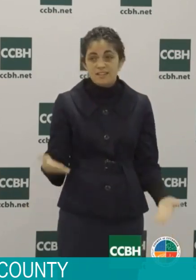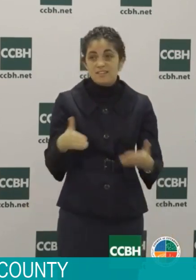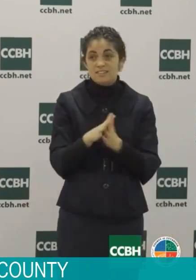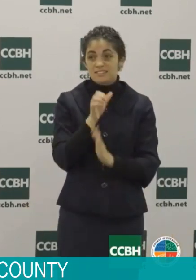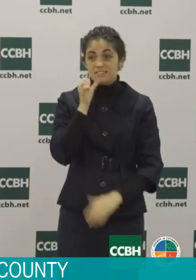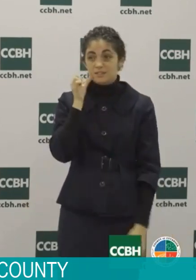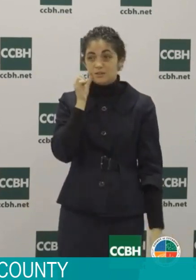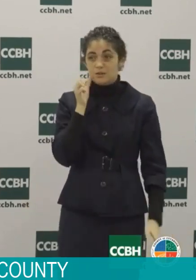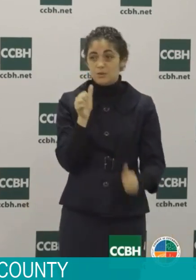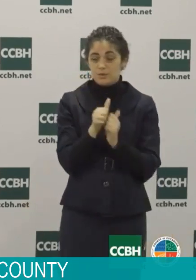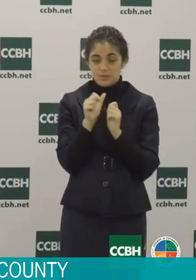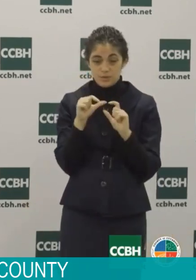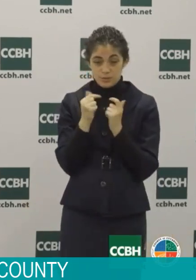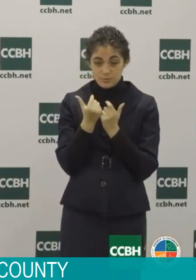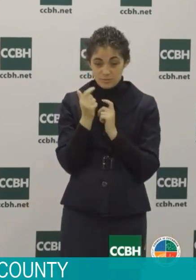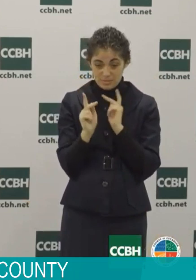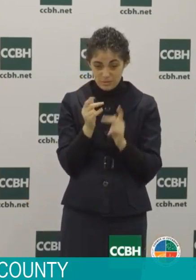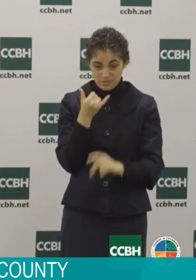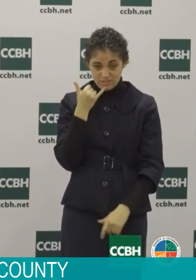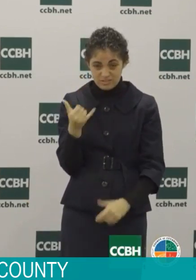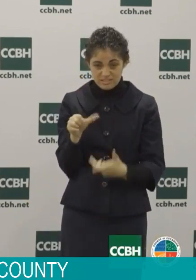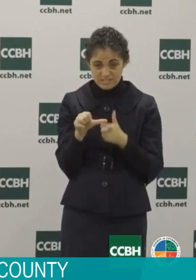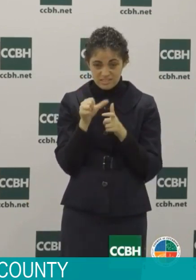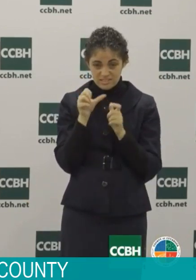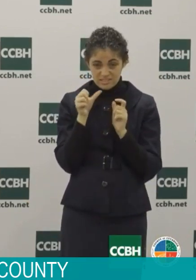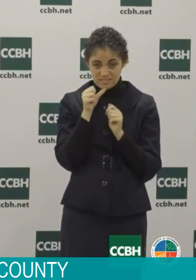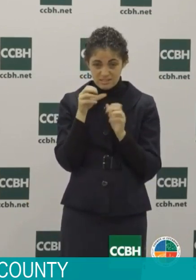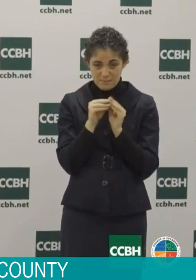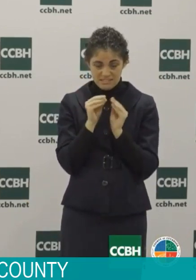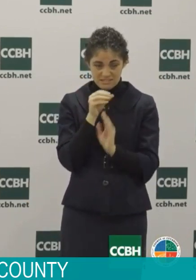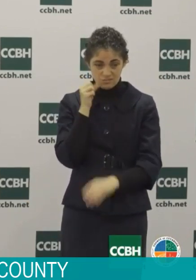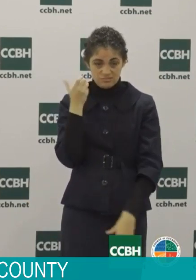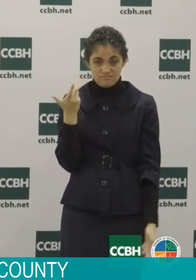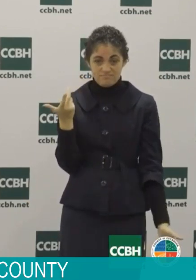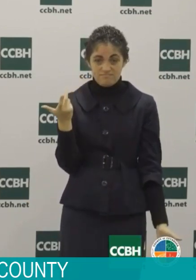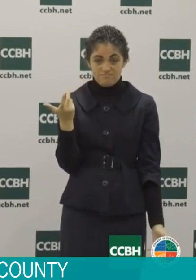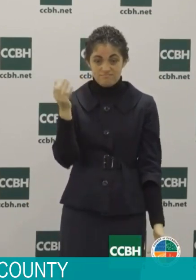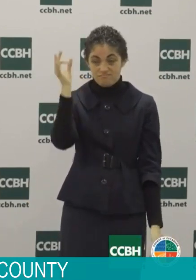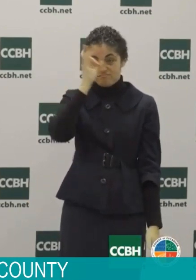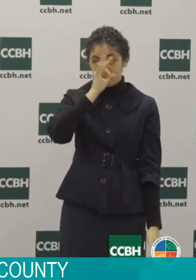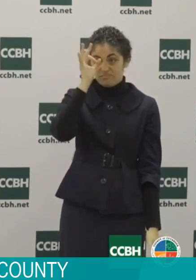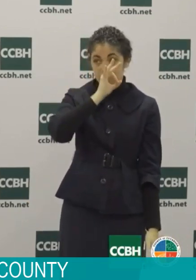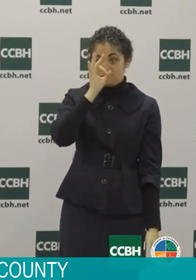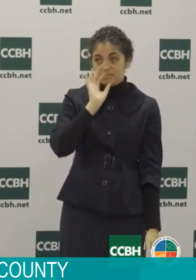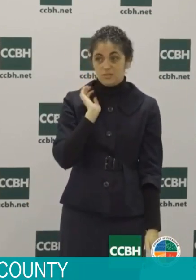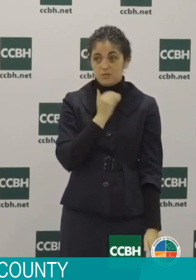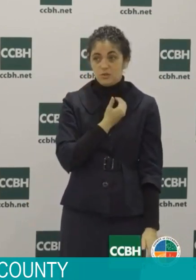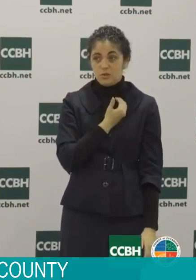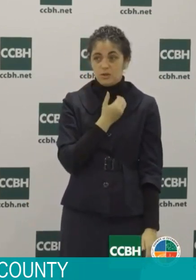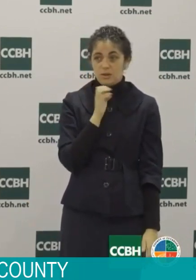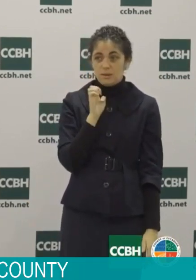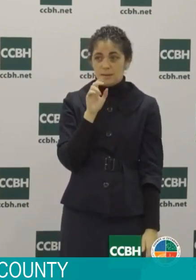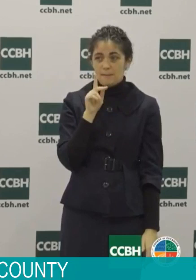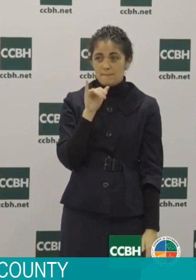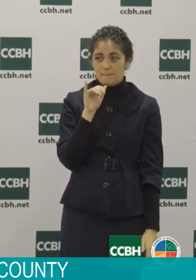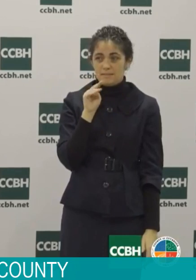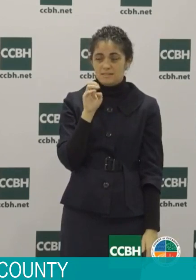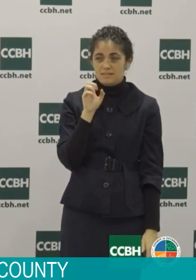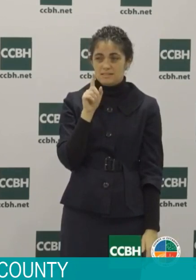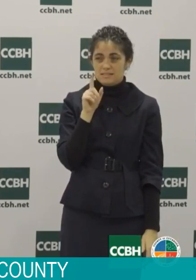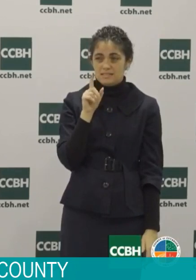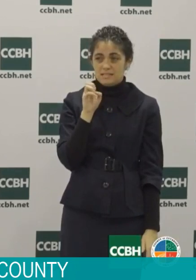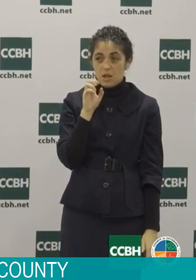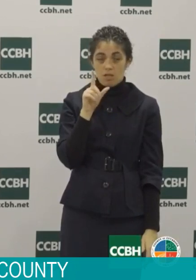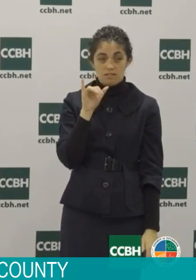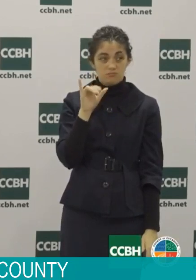question yesterday with a group of colleagues on the phone, and one of our colleagues, epidemiologist, doctorate level